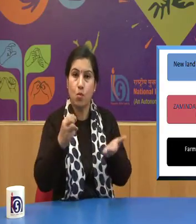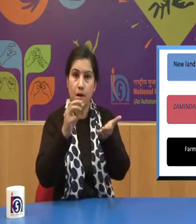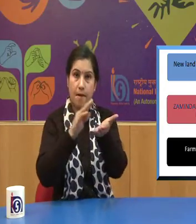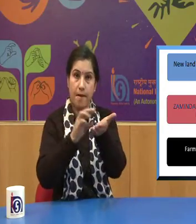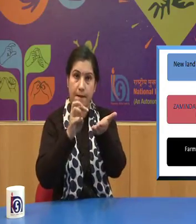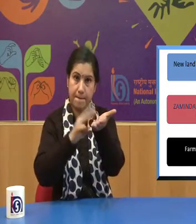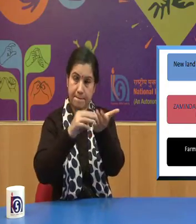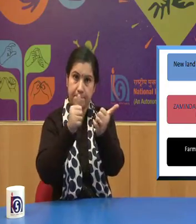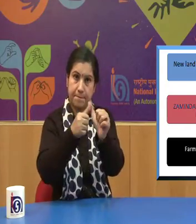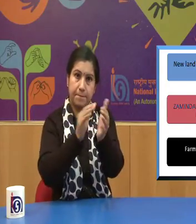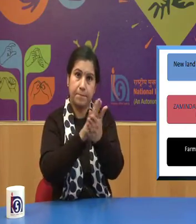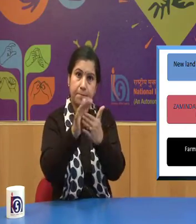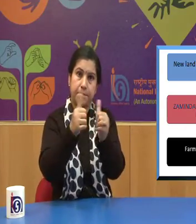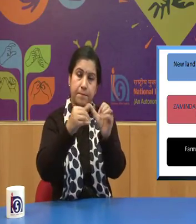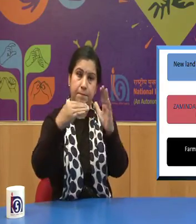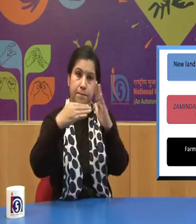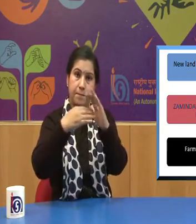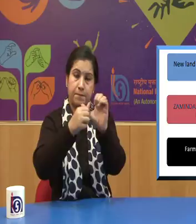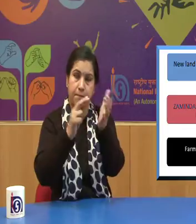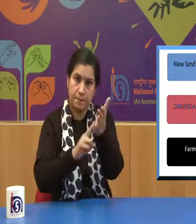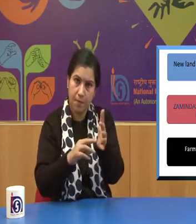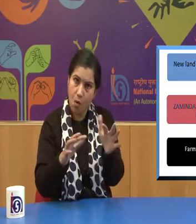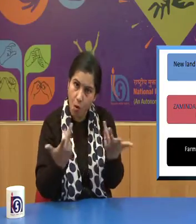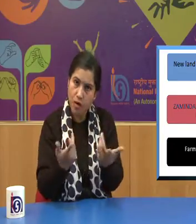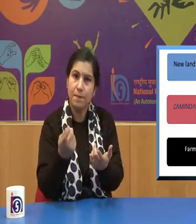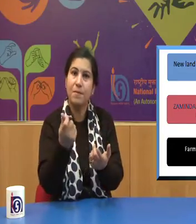and also they were called as moneylenders.